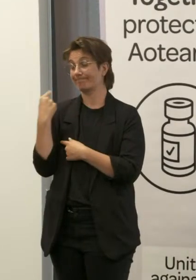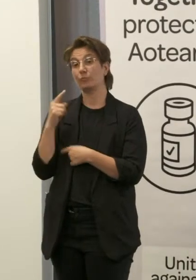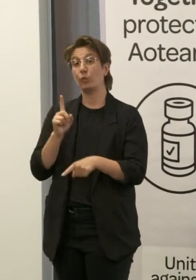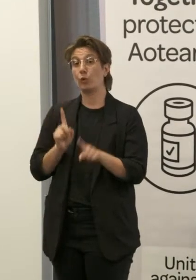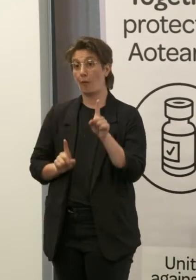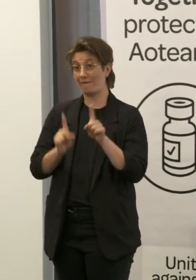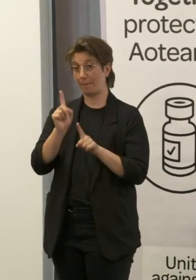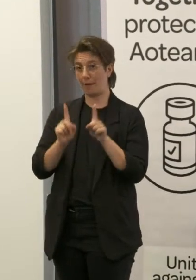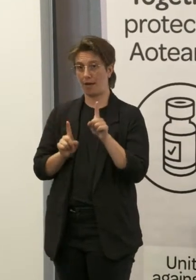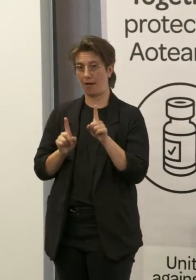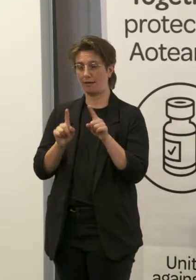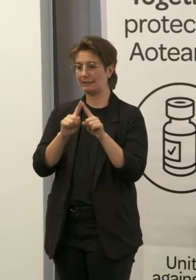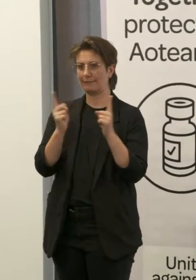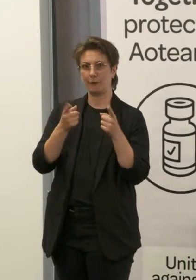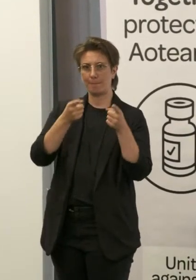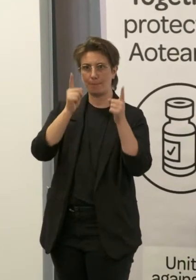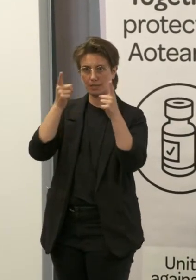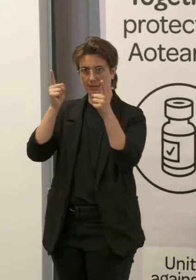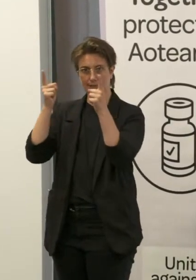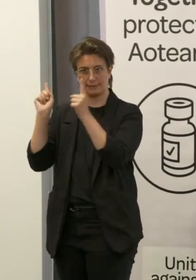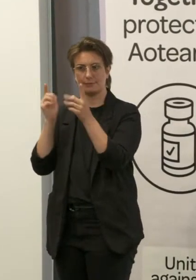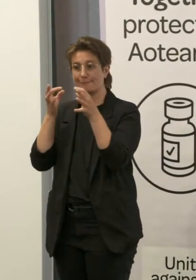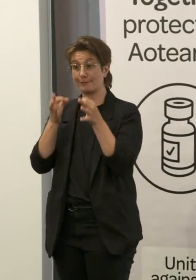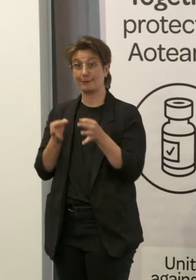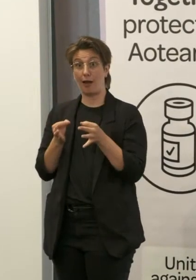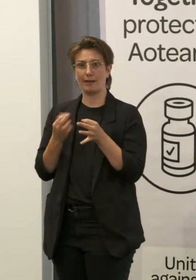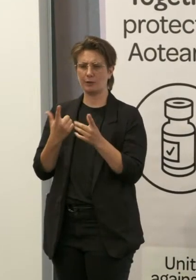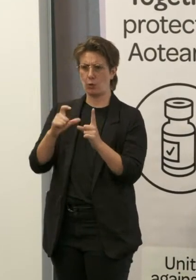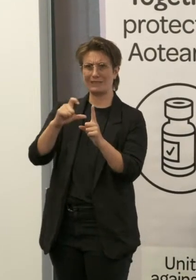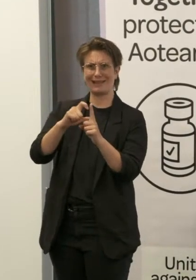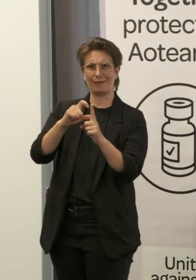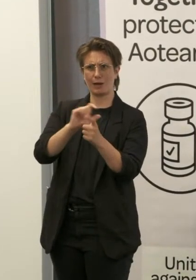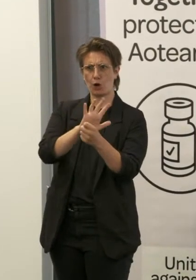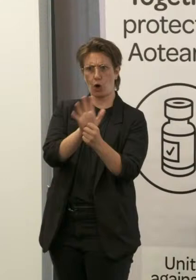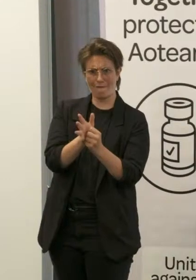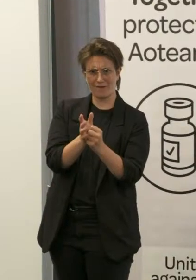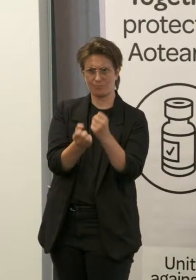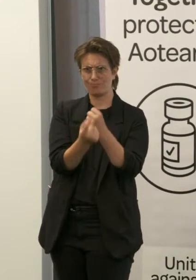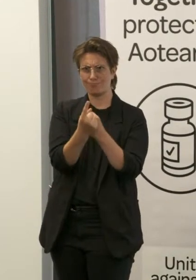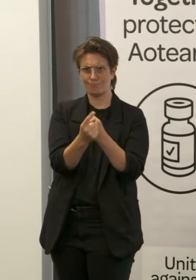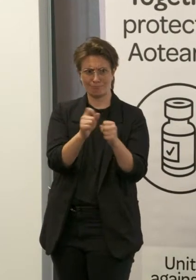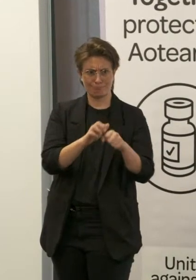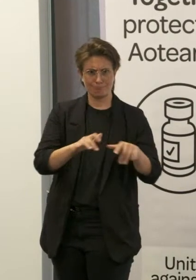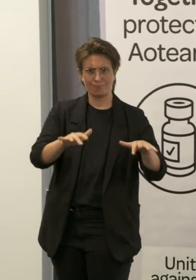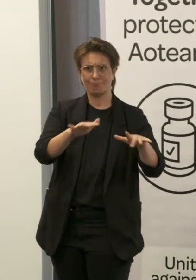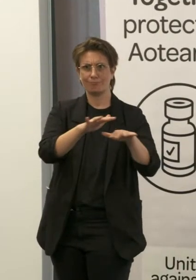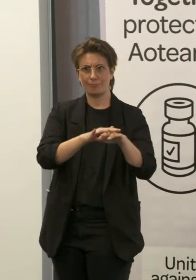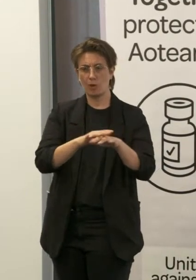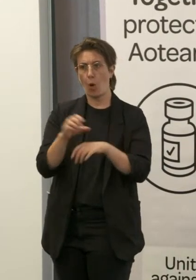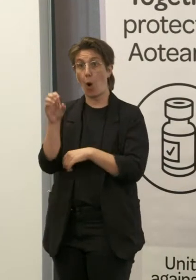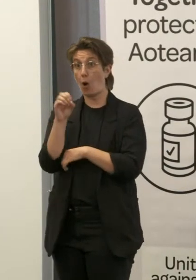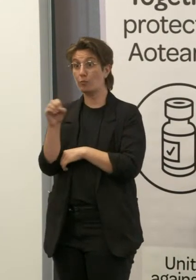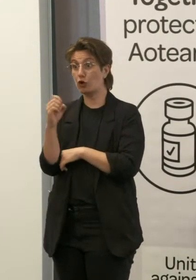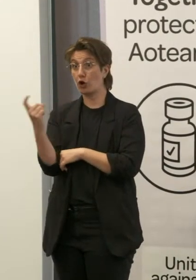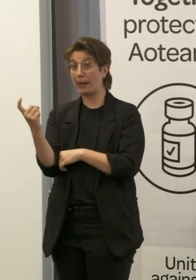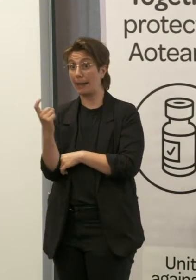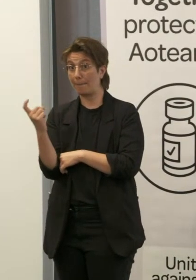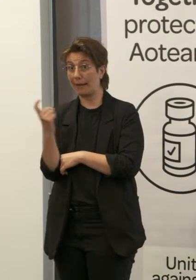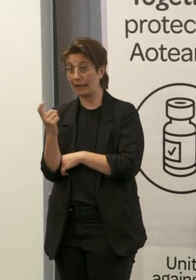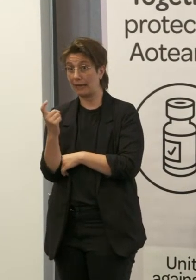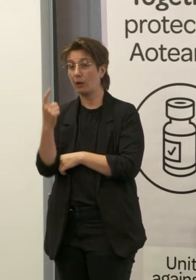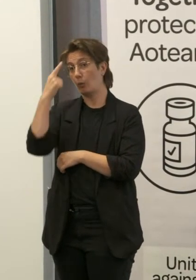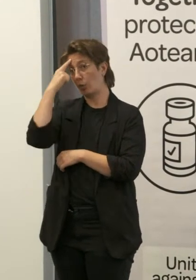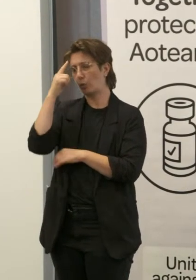decision that actually heading into Delta and Omicron, which we didn't know exactly what was going to happen in the future, that we needed to put more support in to